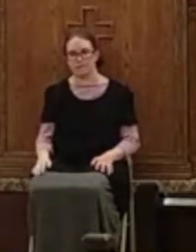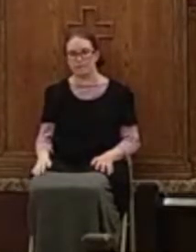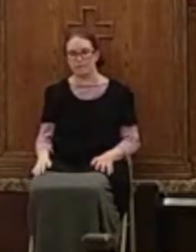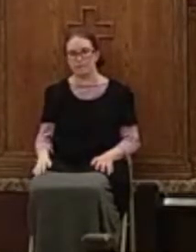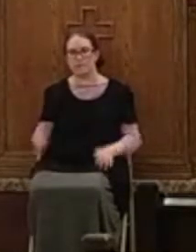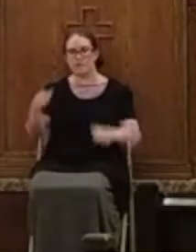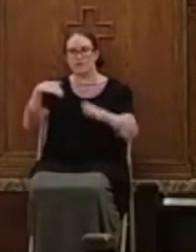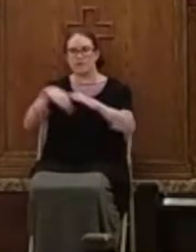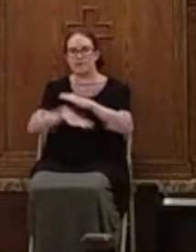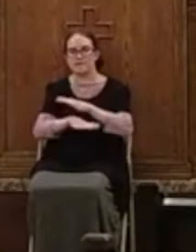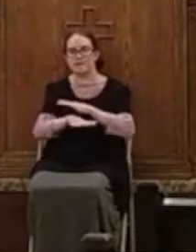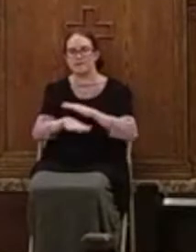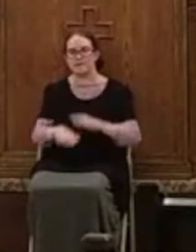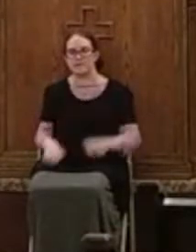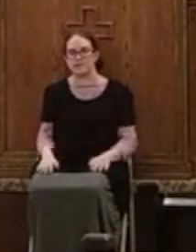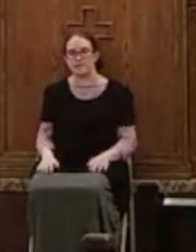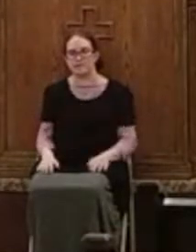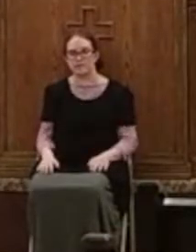Access.